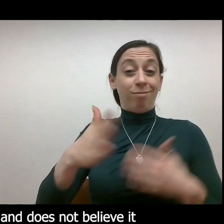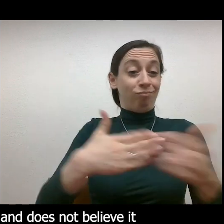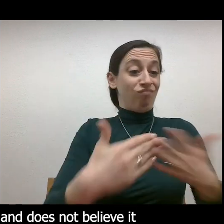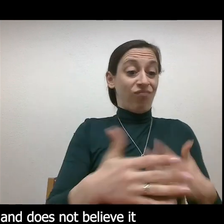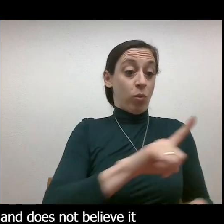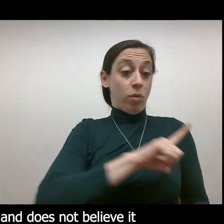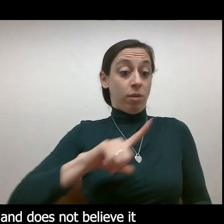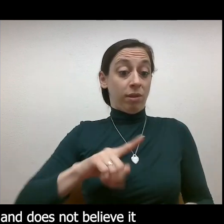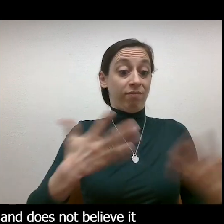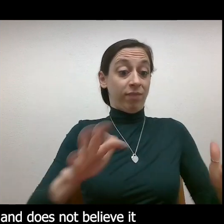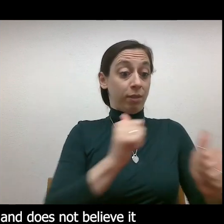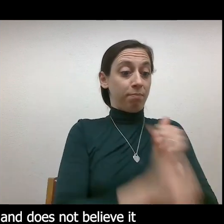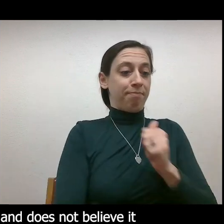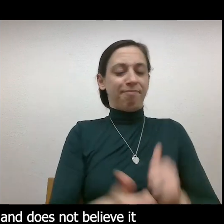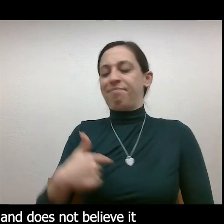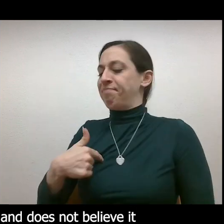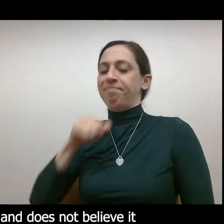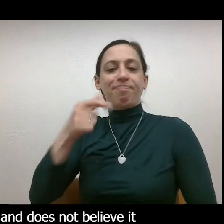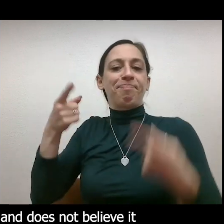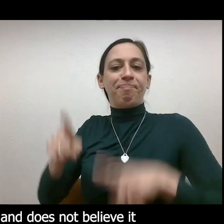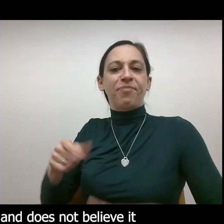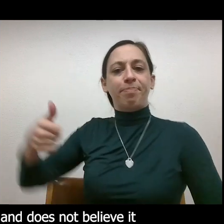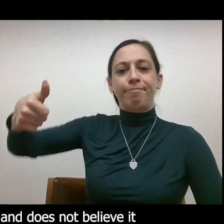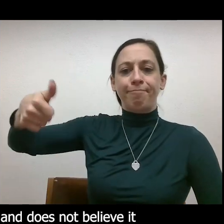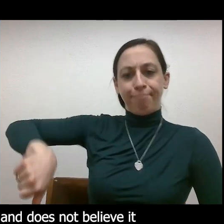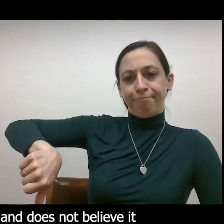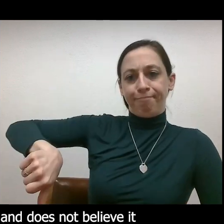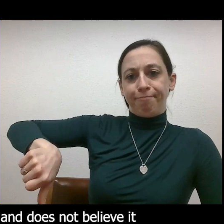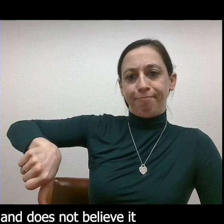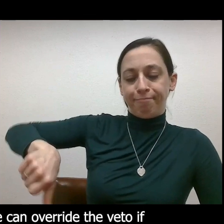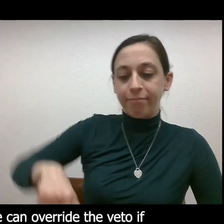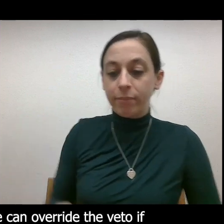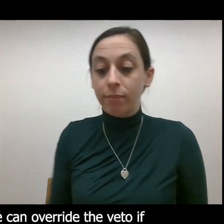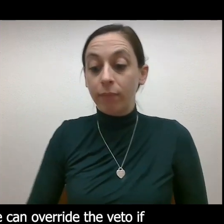which means he doesn't agree with it and does not believe it should become law.